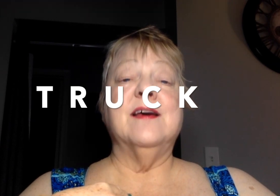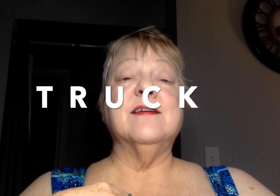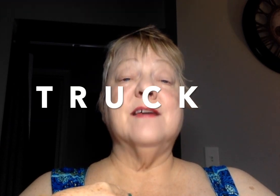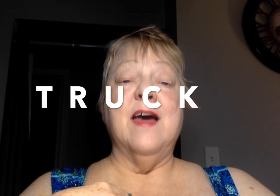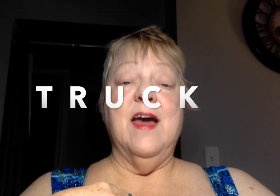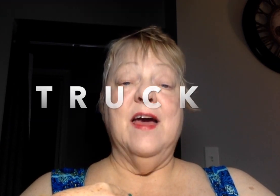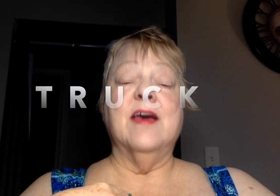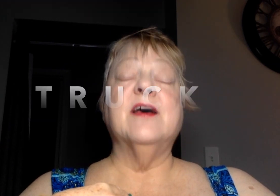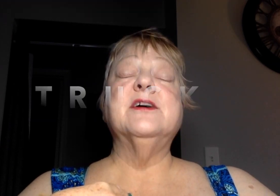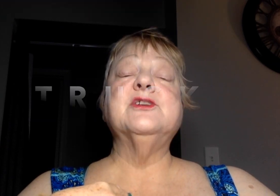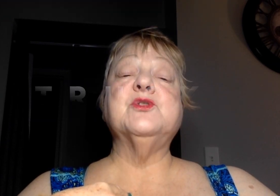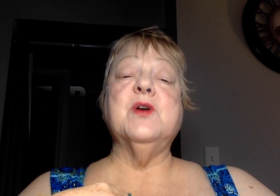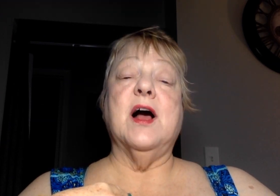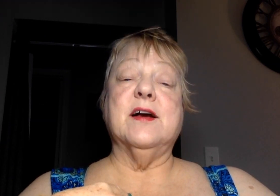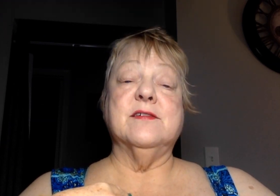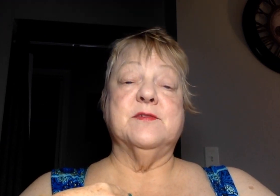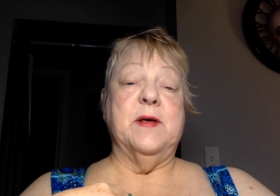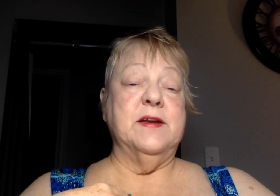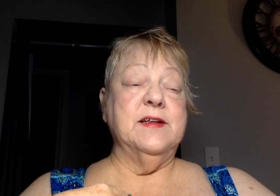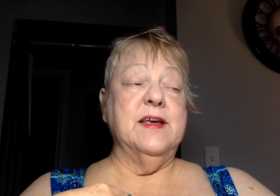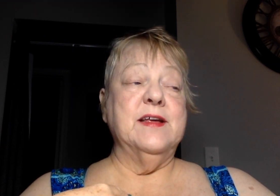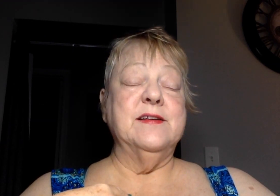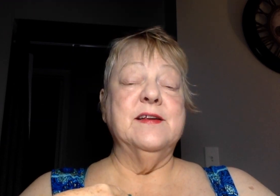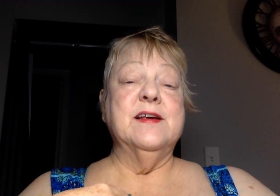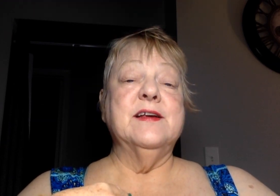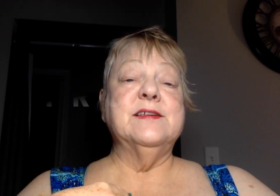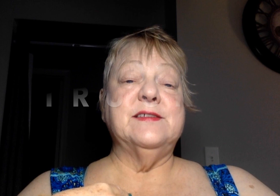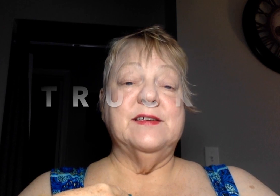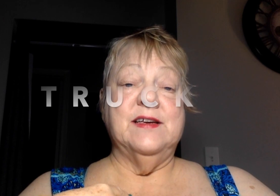T-R-U-C-K, truck. Spell it again.